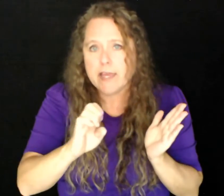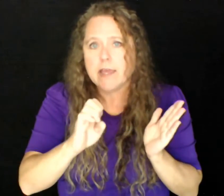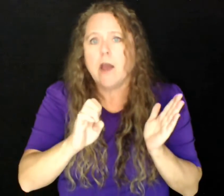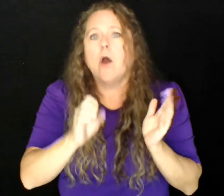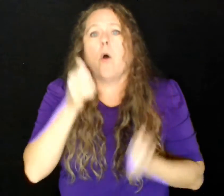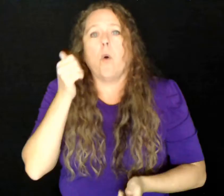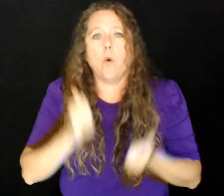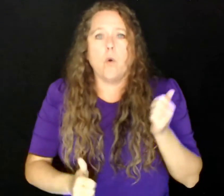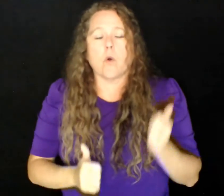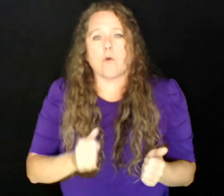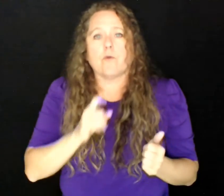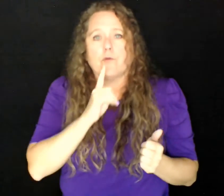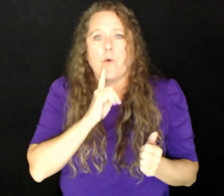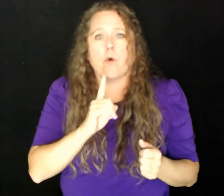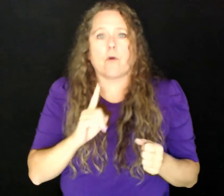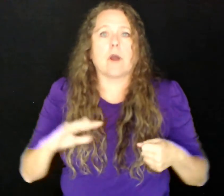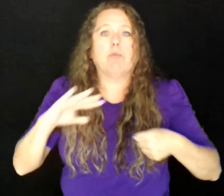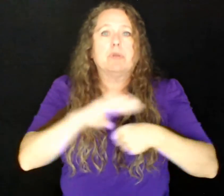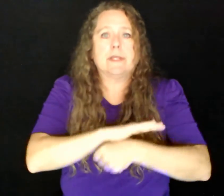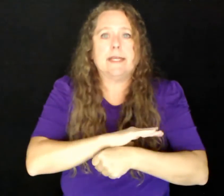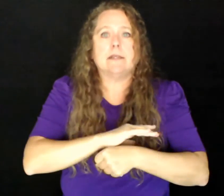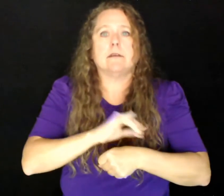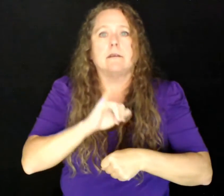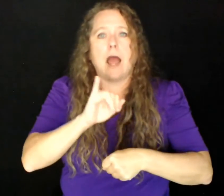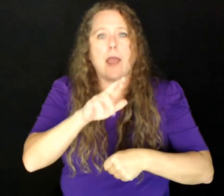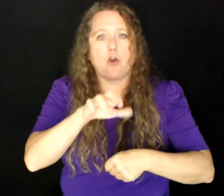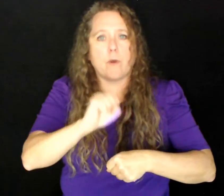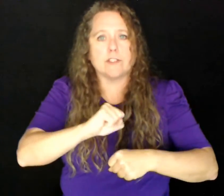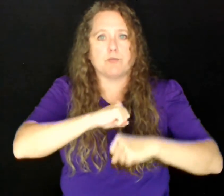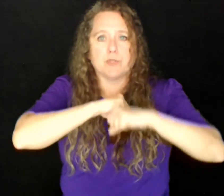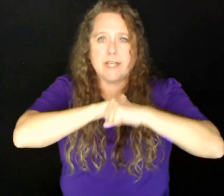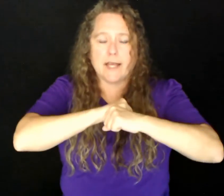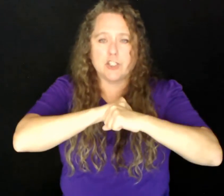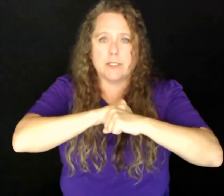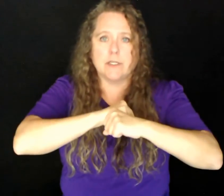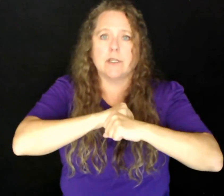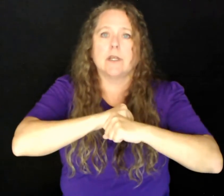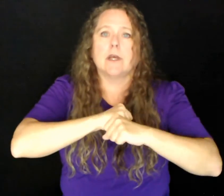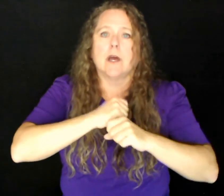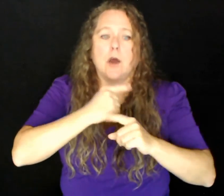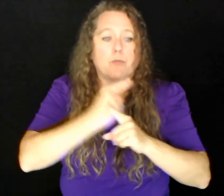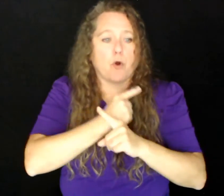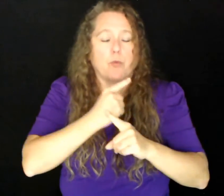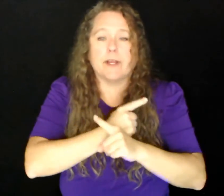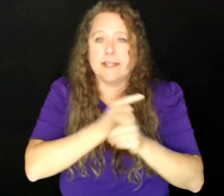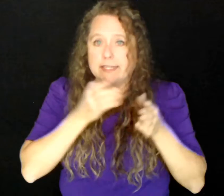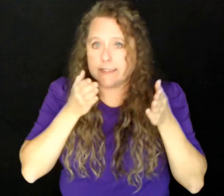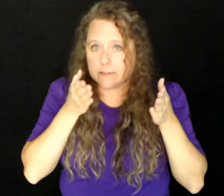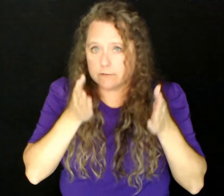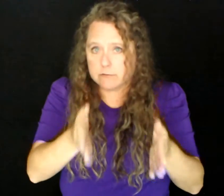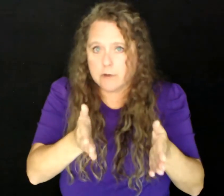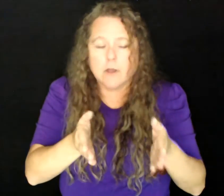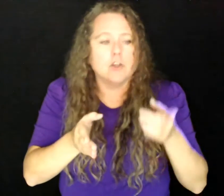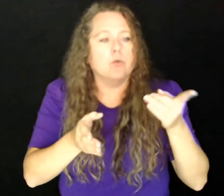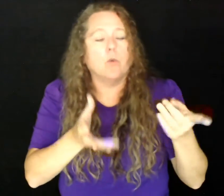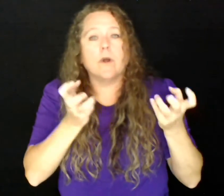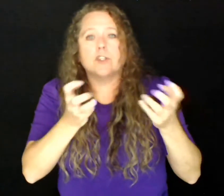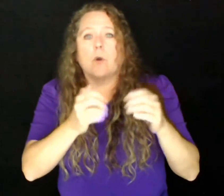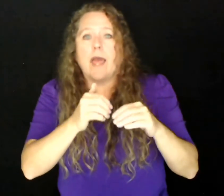fee, or for complete IRS protection appropriateness, you will want to go